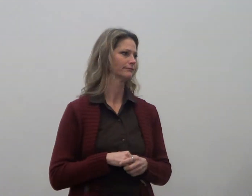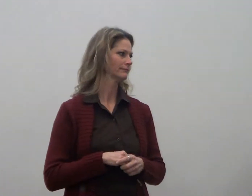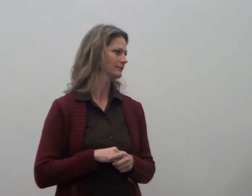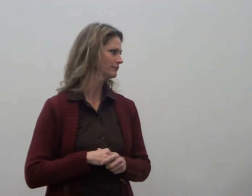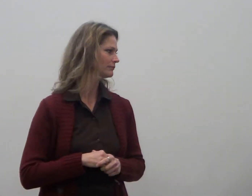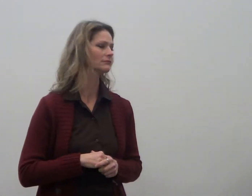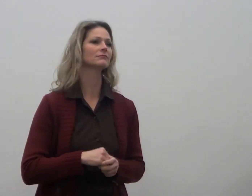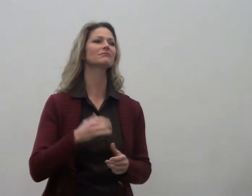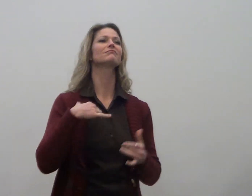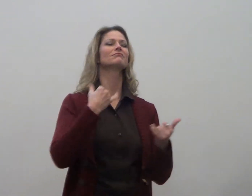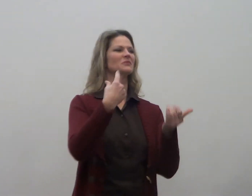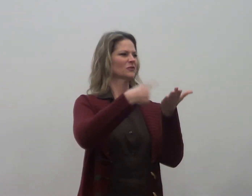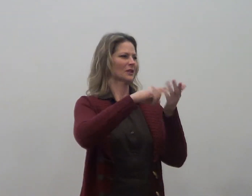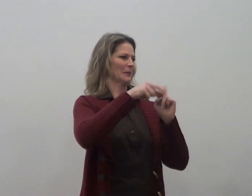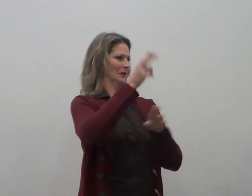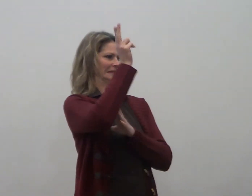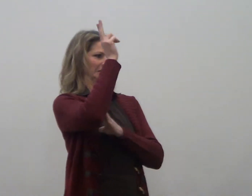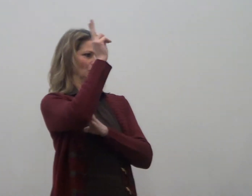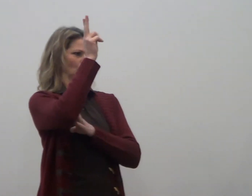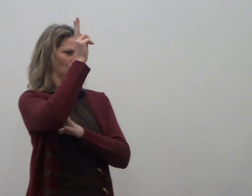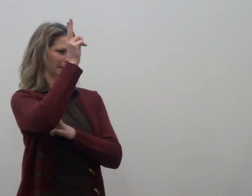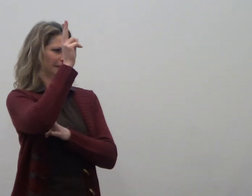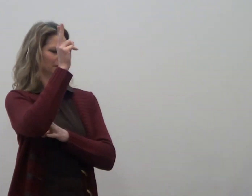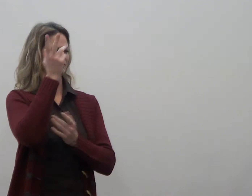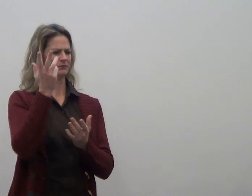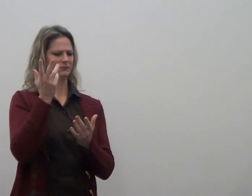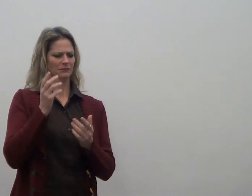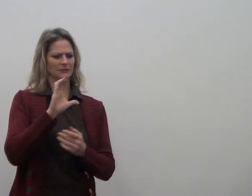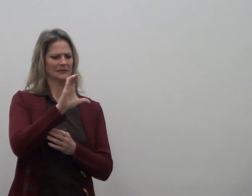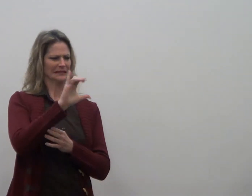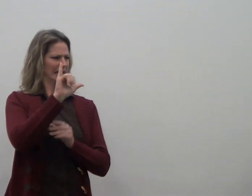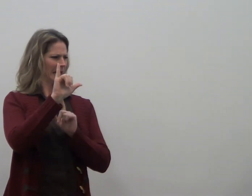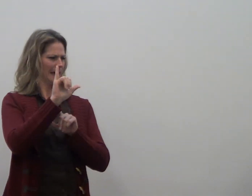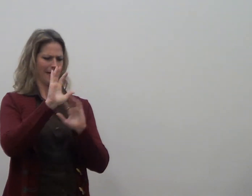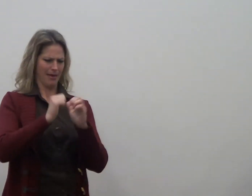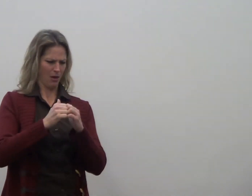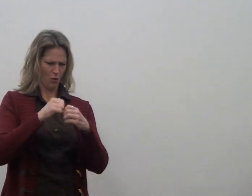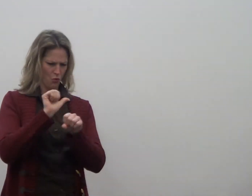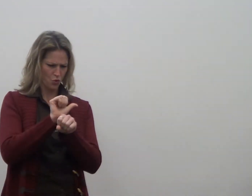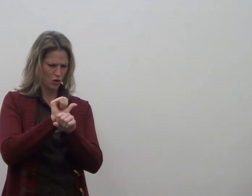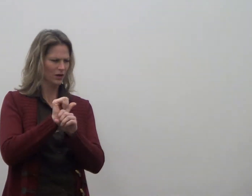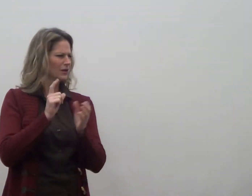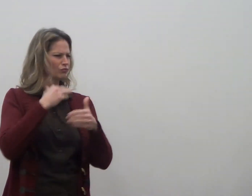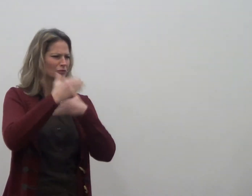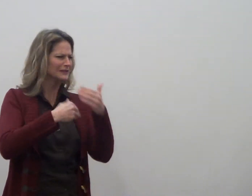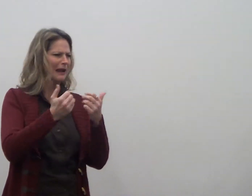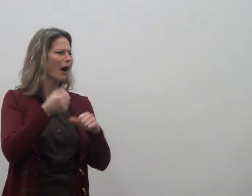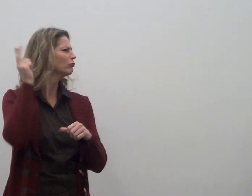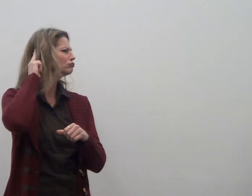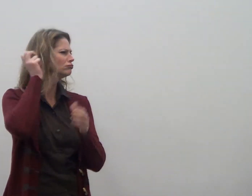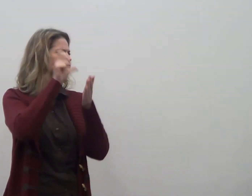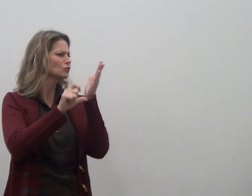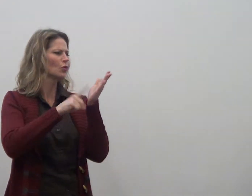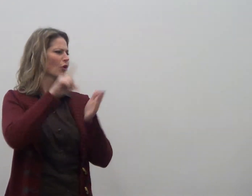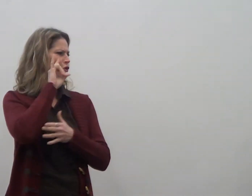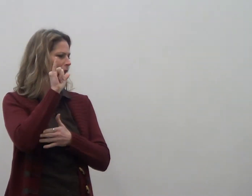We're going to be talking about history and how the implants devices work and what the procedure is to get it and pros and cons of the